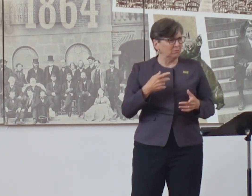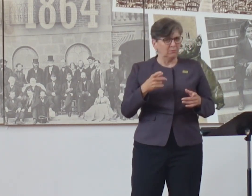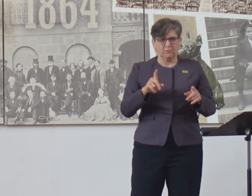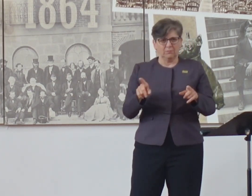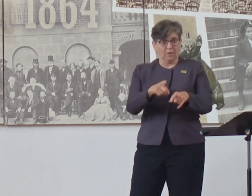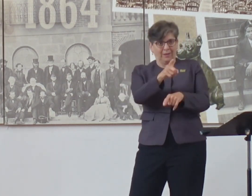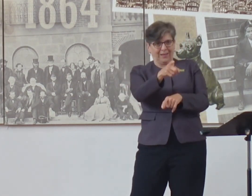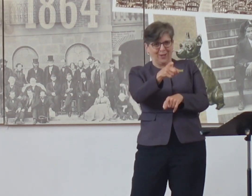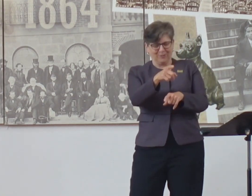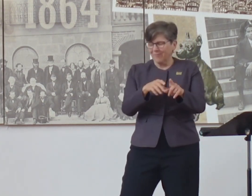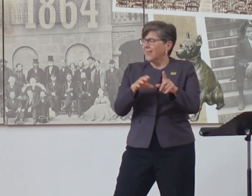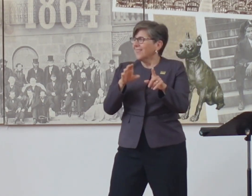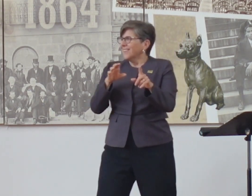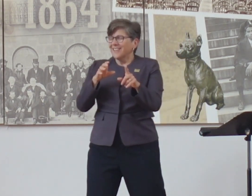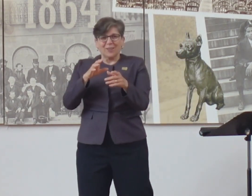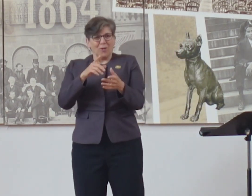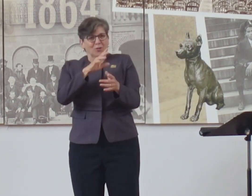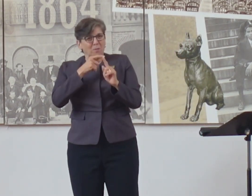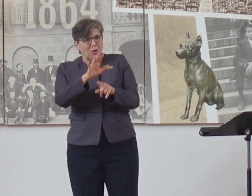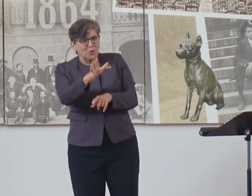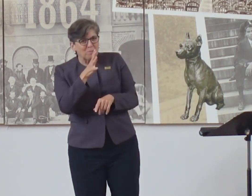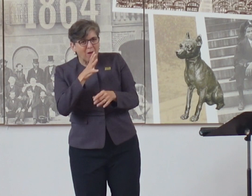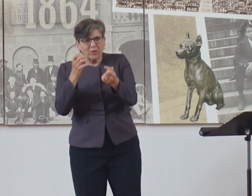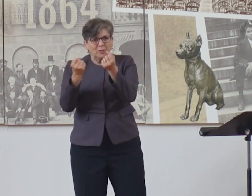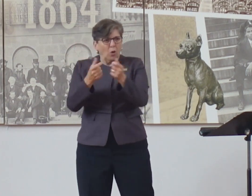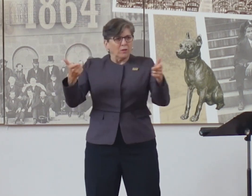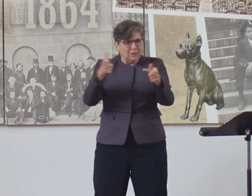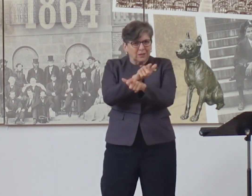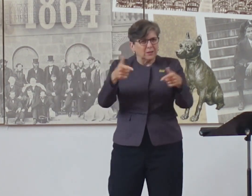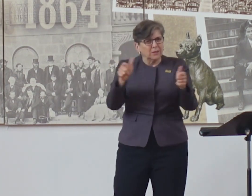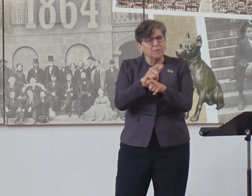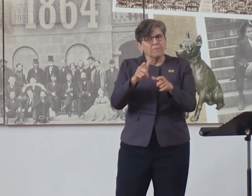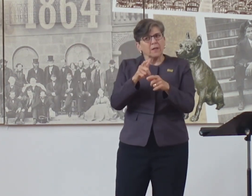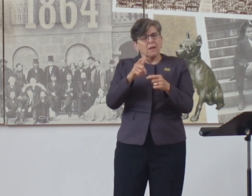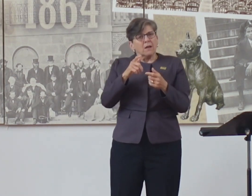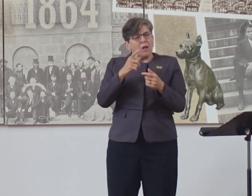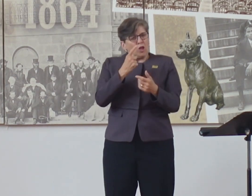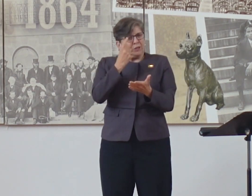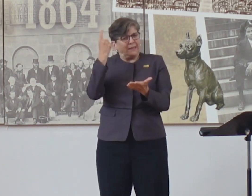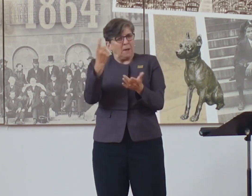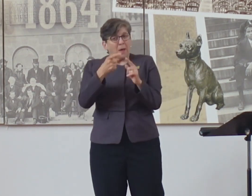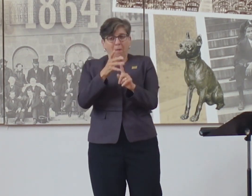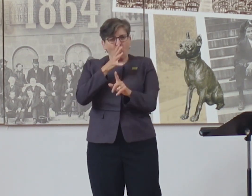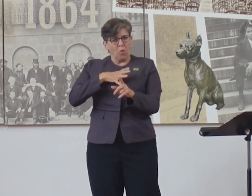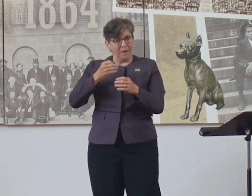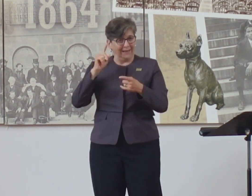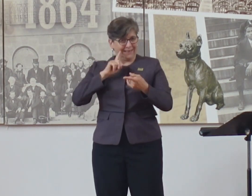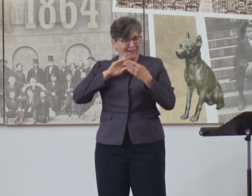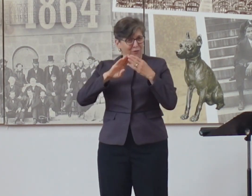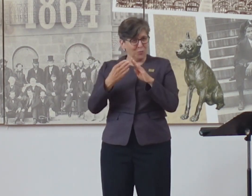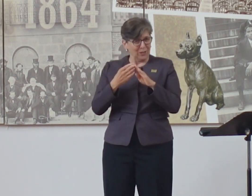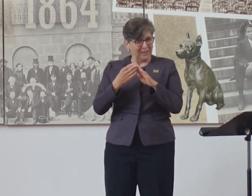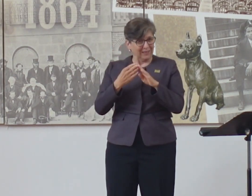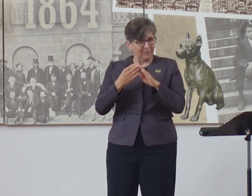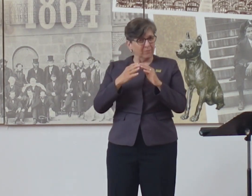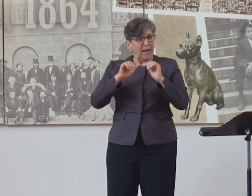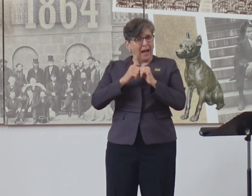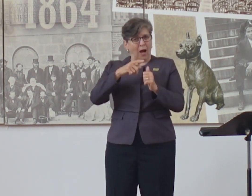about Albert was talking about his mother and the support the two of them had. You know, there's something about women in the